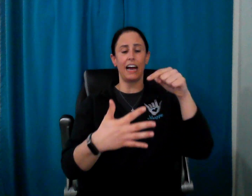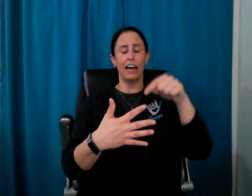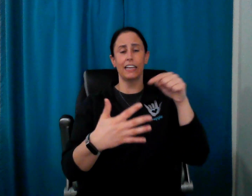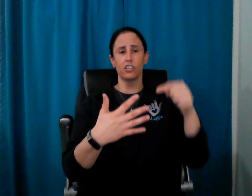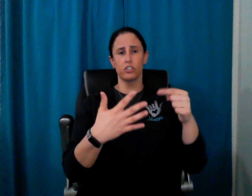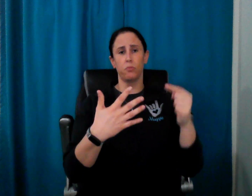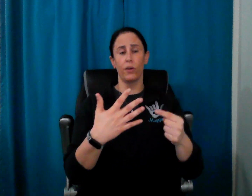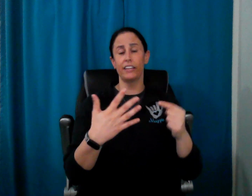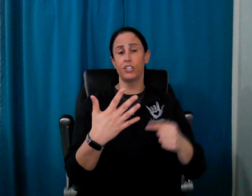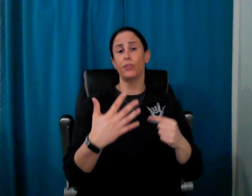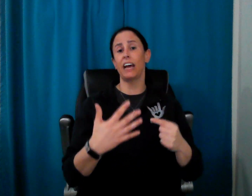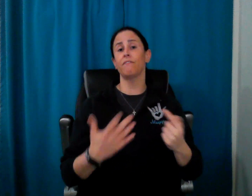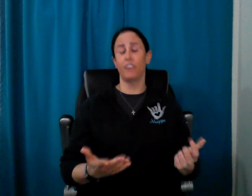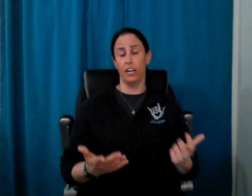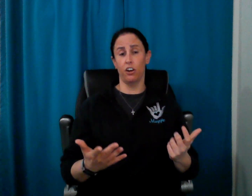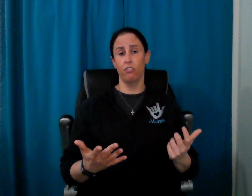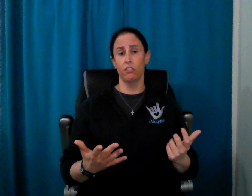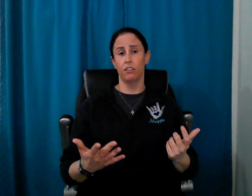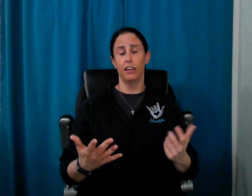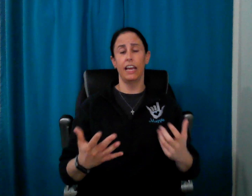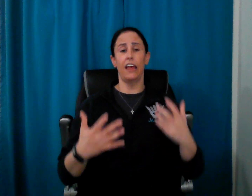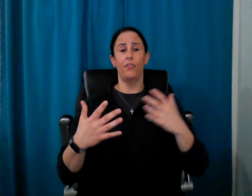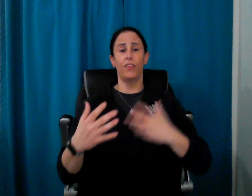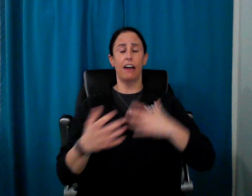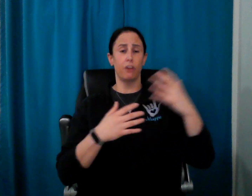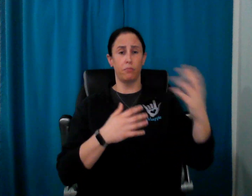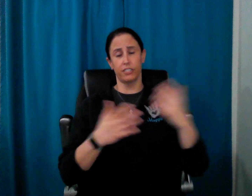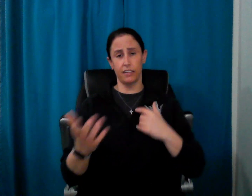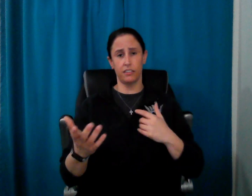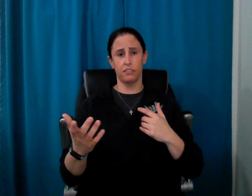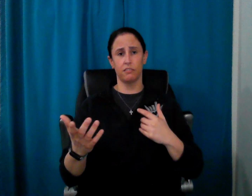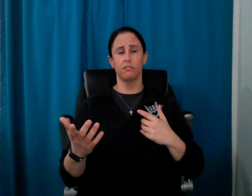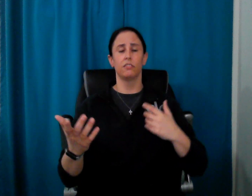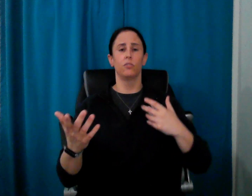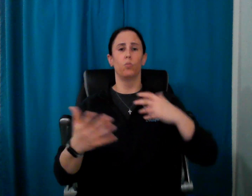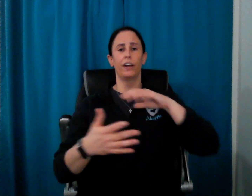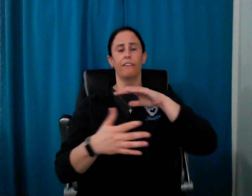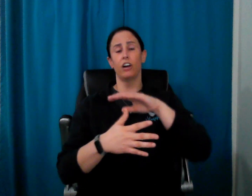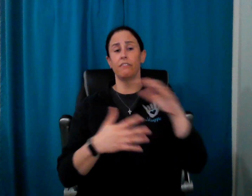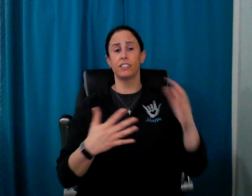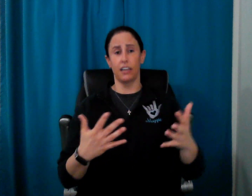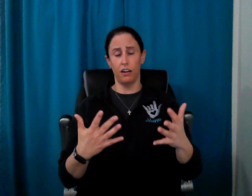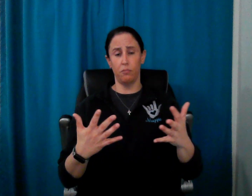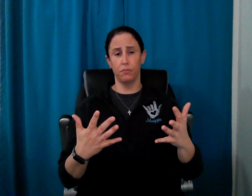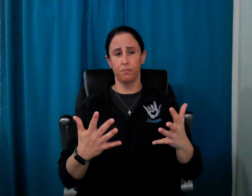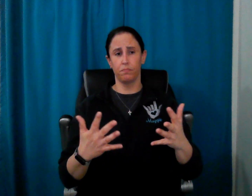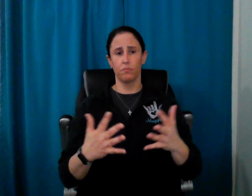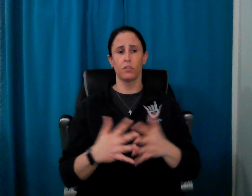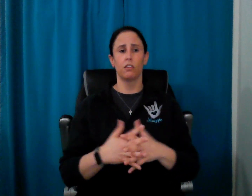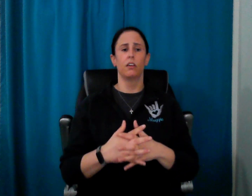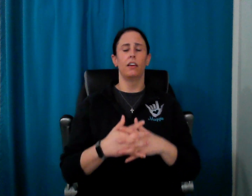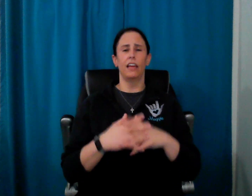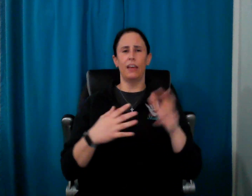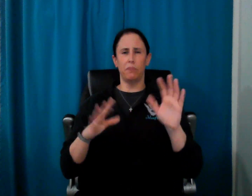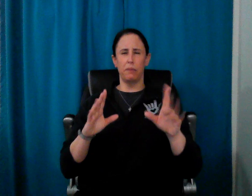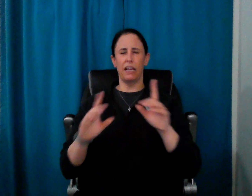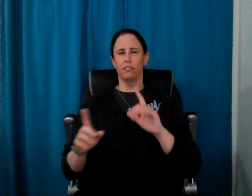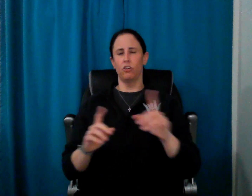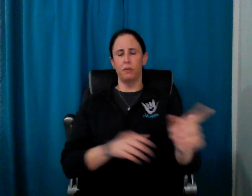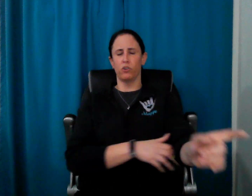I can just point to that finger, and that represents whatever I've set up. And that might make a little bit more